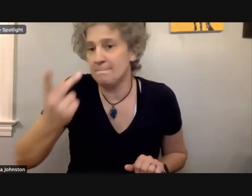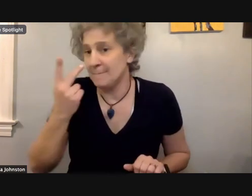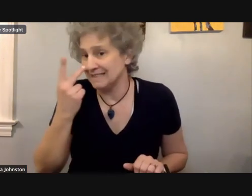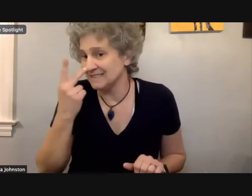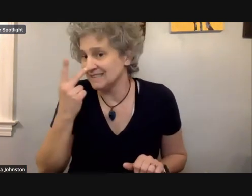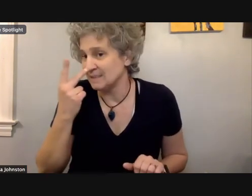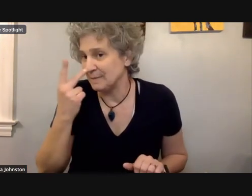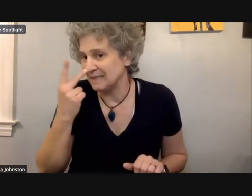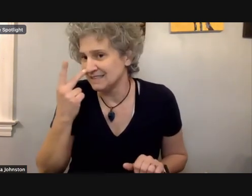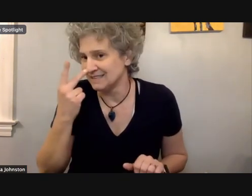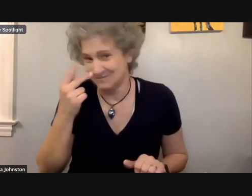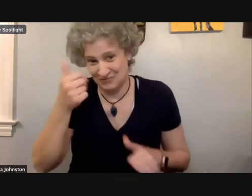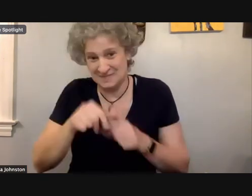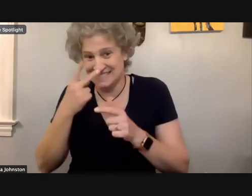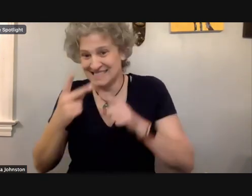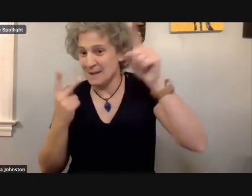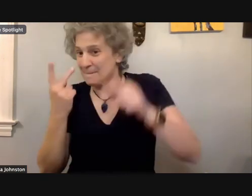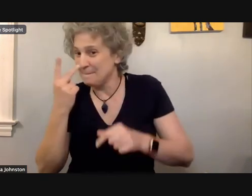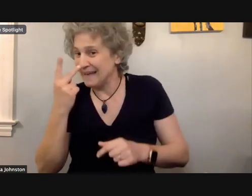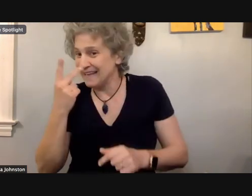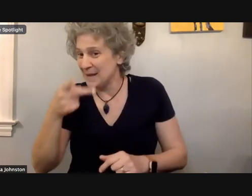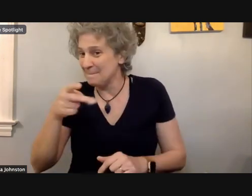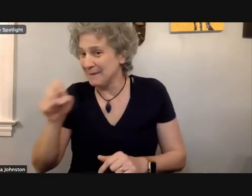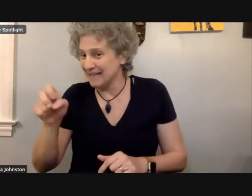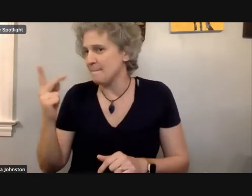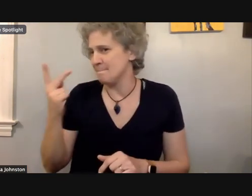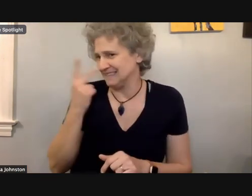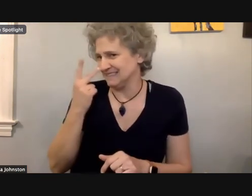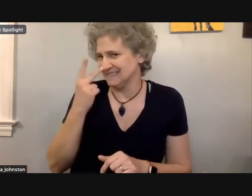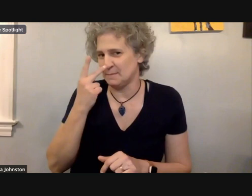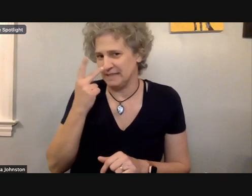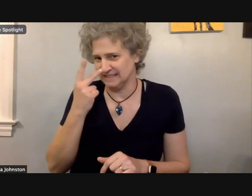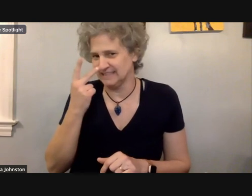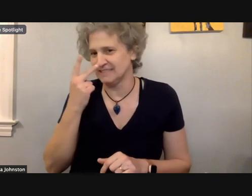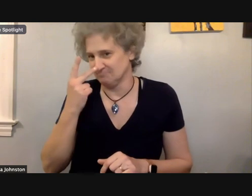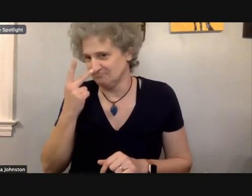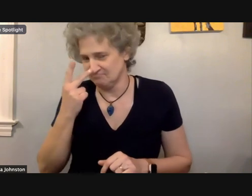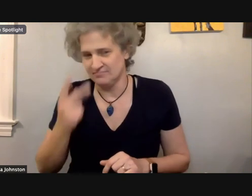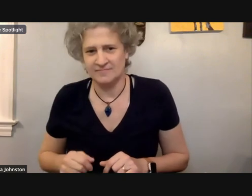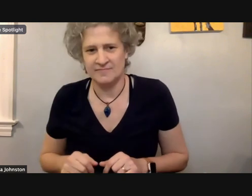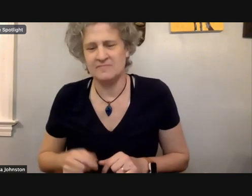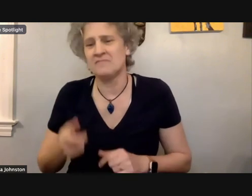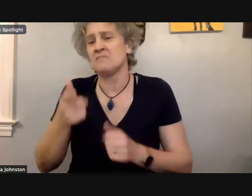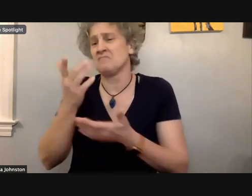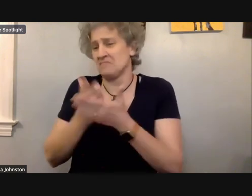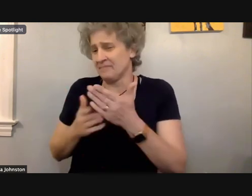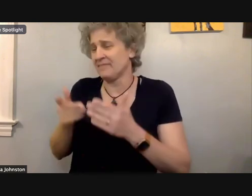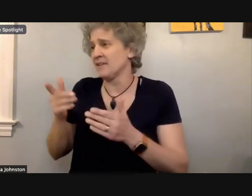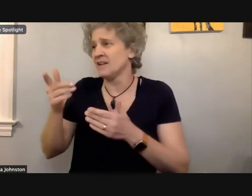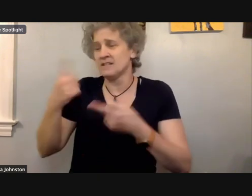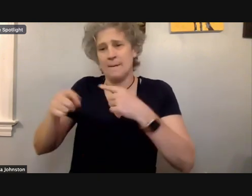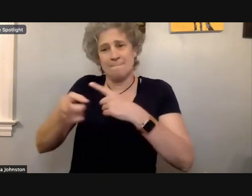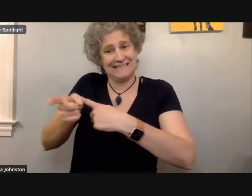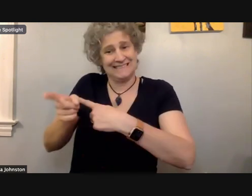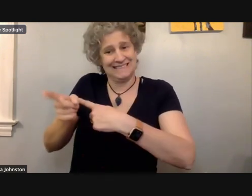So you would finger spell it first and then show where it would be located. Penis, remember we talked about that, the confusion between that and the sign for P.